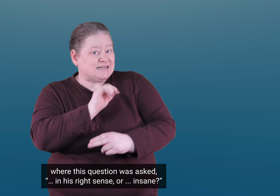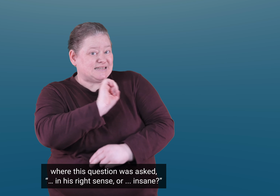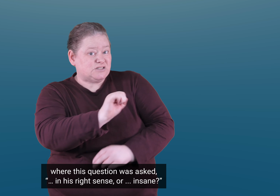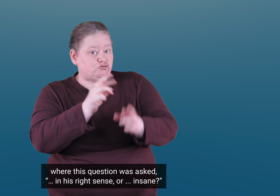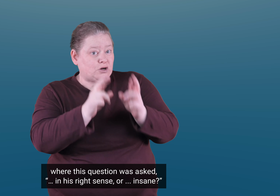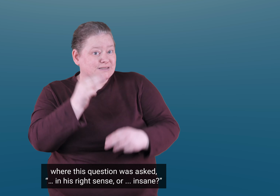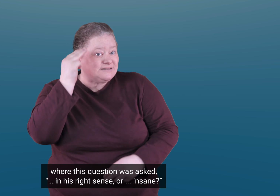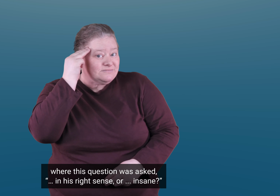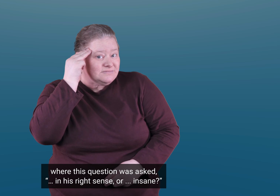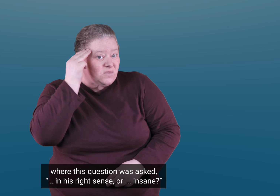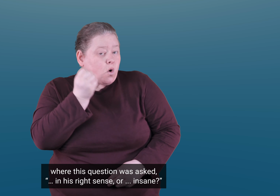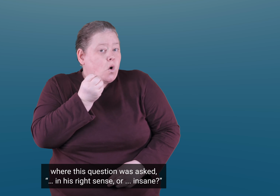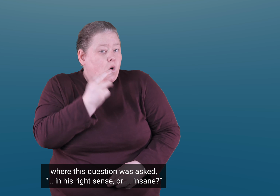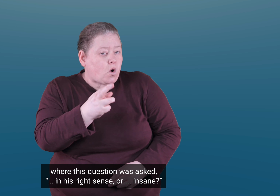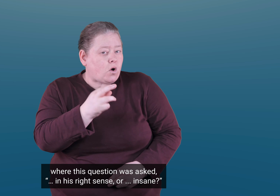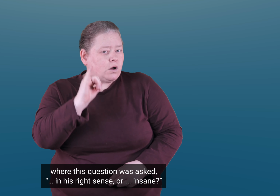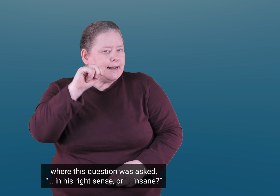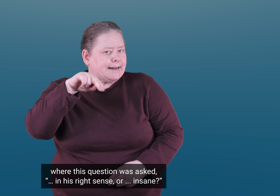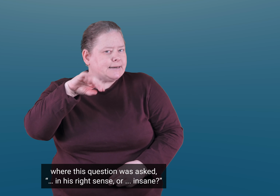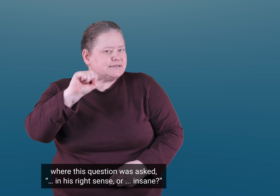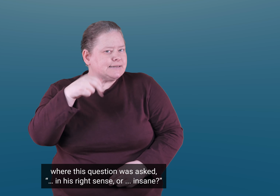In his right sense or insane?